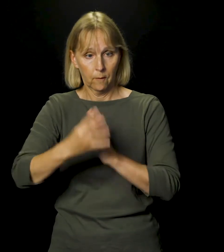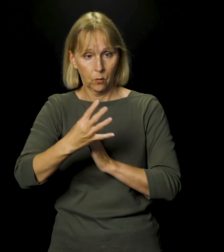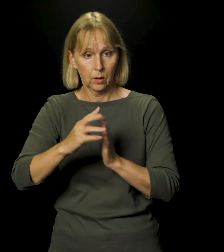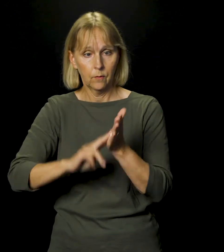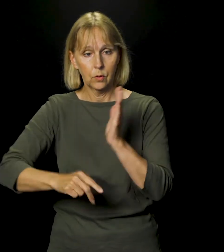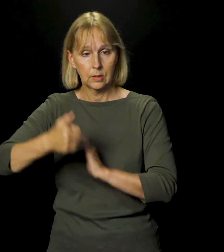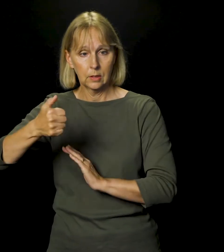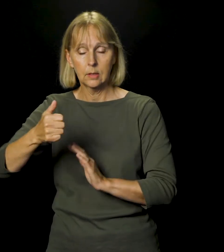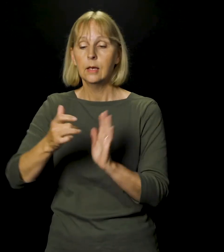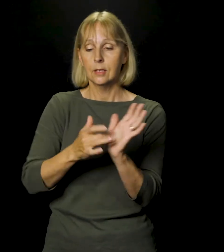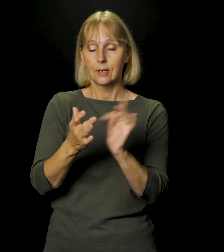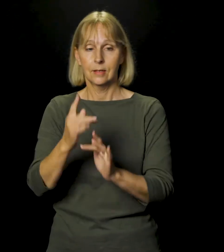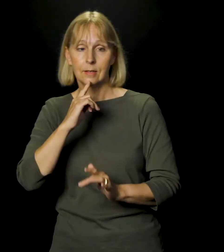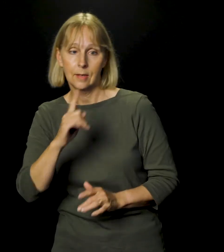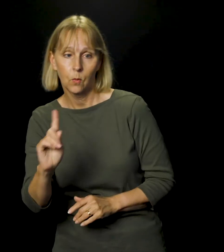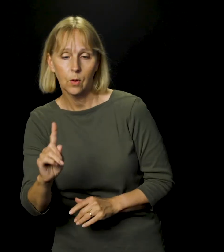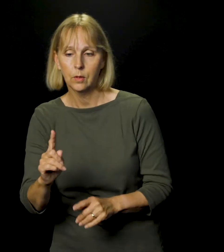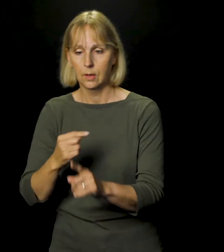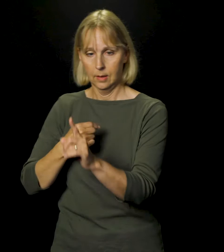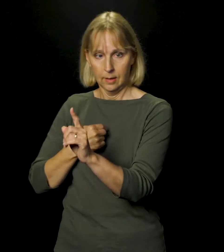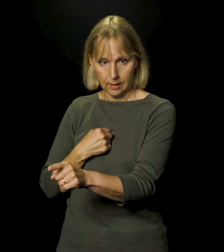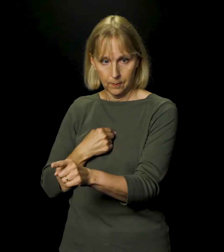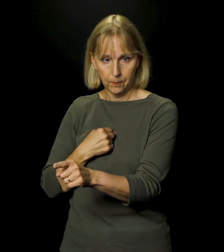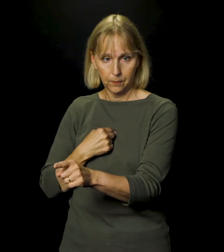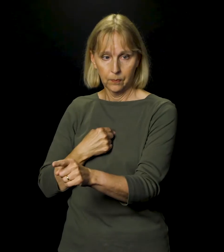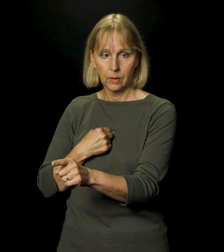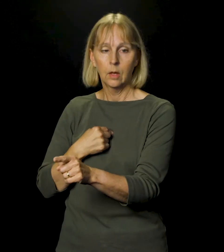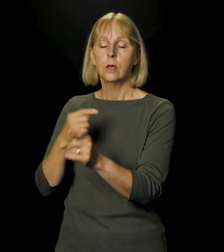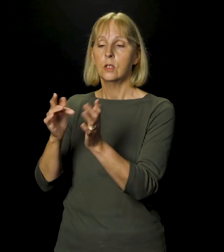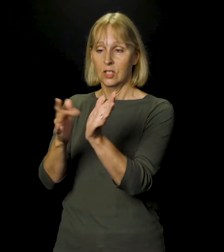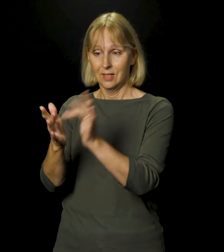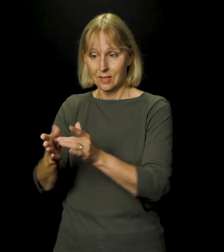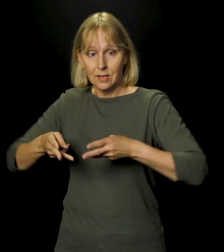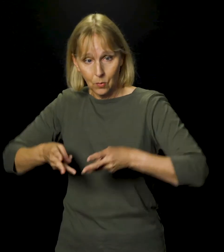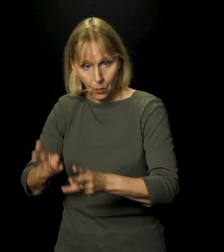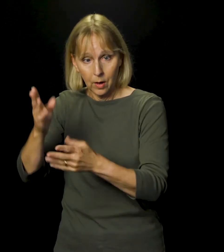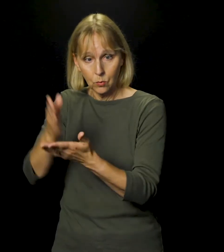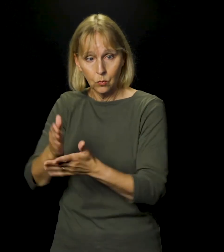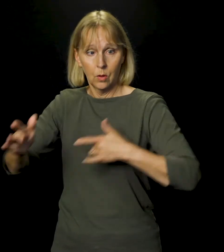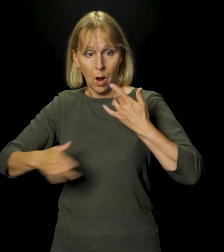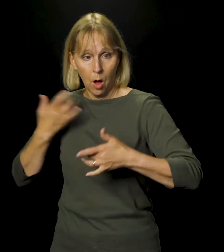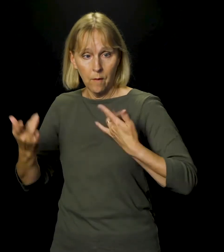"I am the way, the truth, and the life. No one comes to the Father except through me."